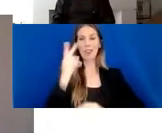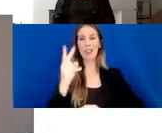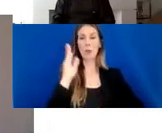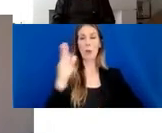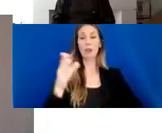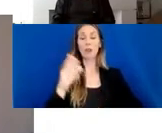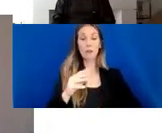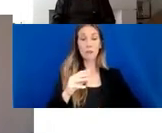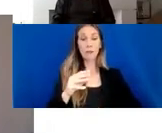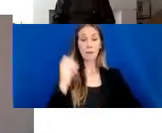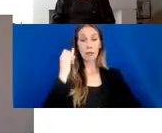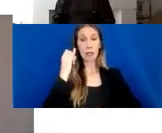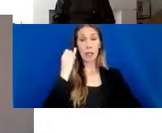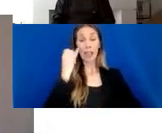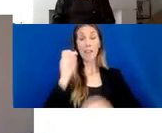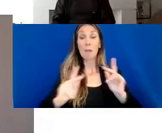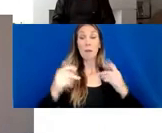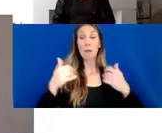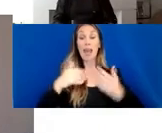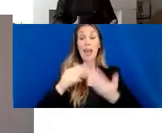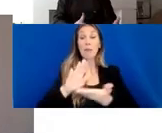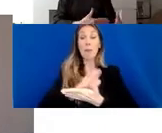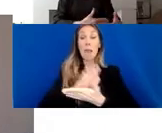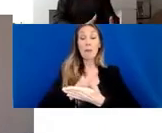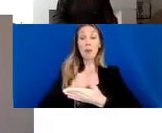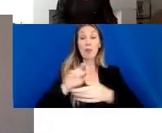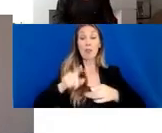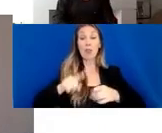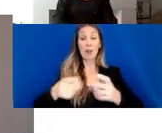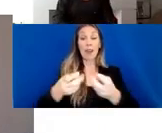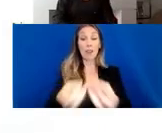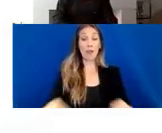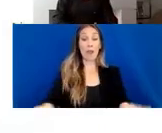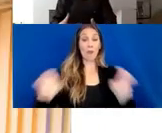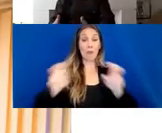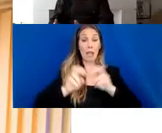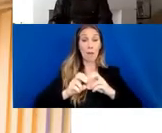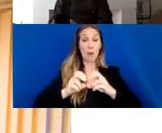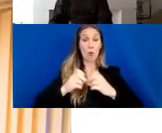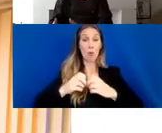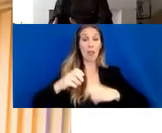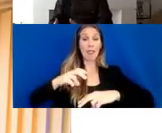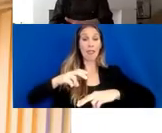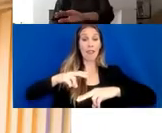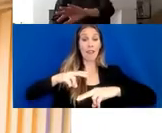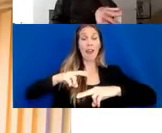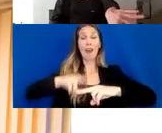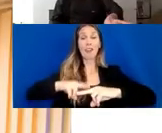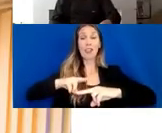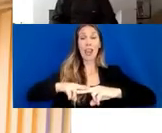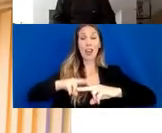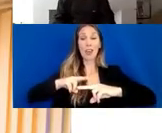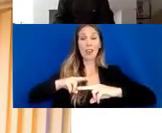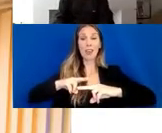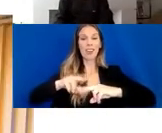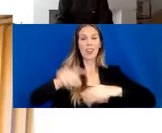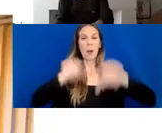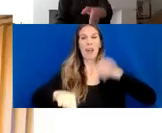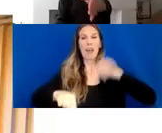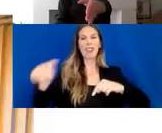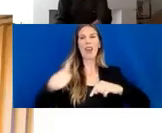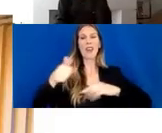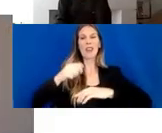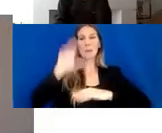those who have papers at the round table, which has a chair and three to five, now go back to the